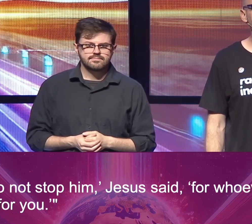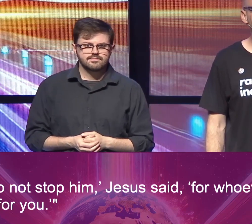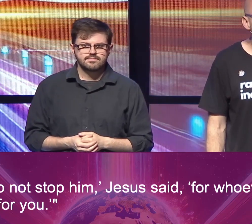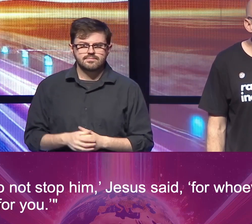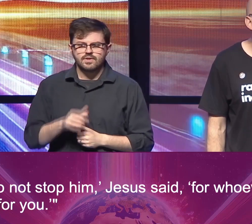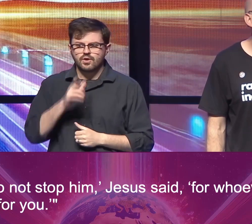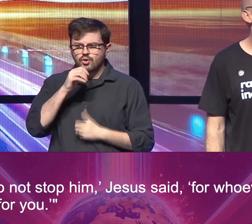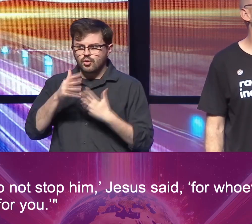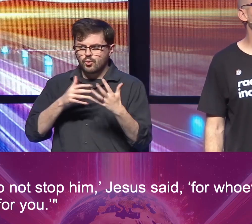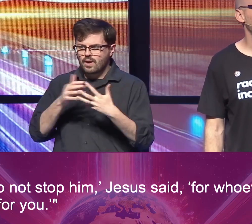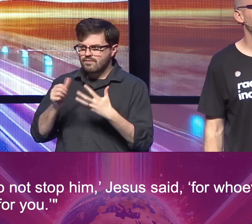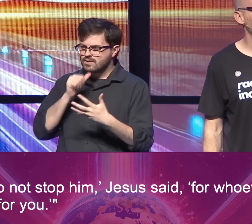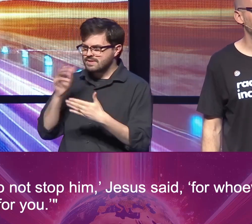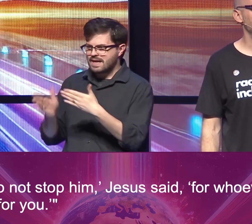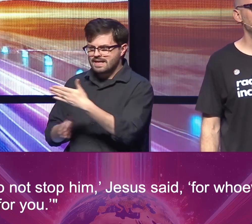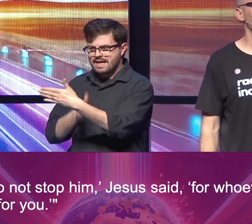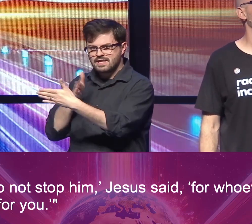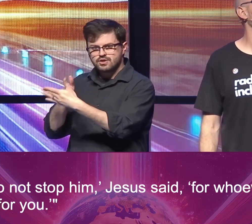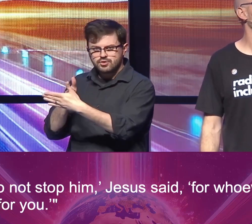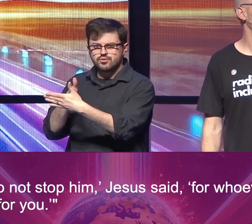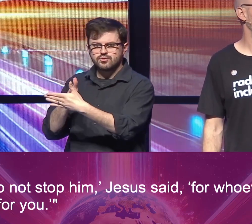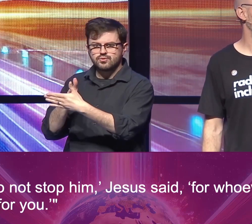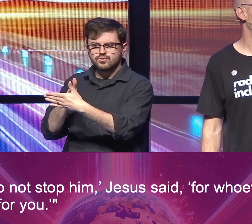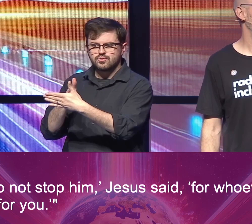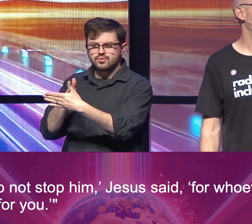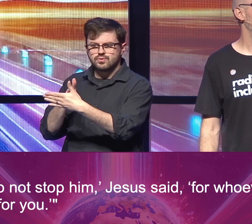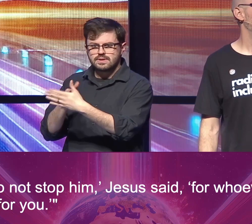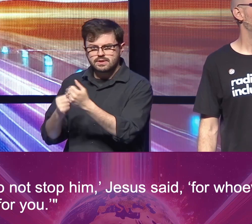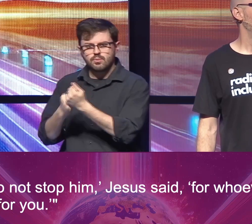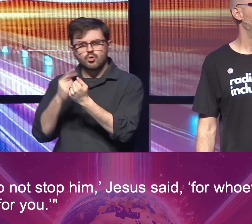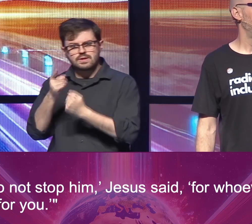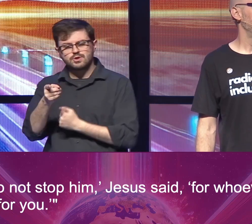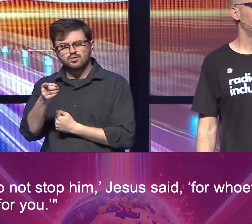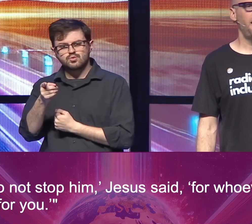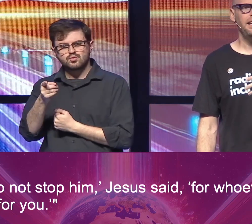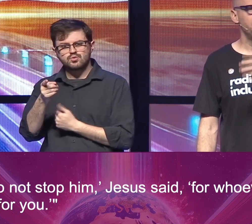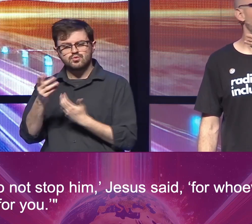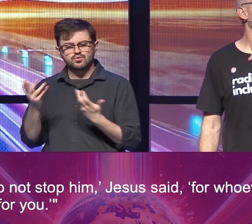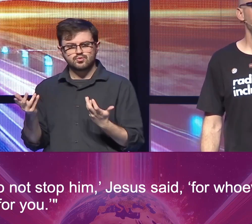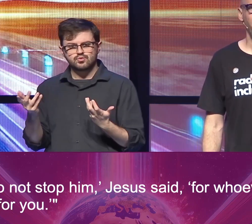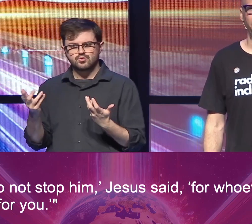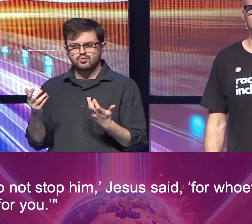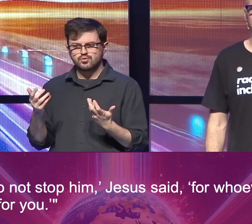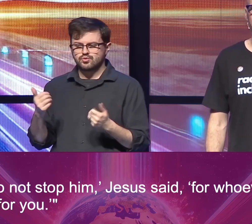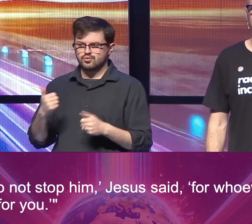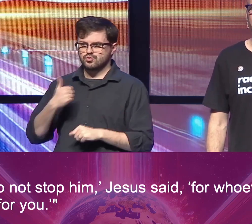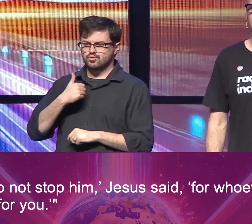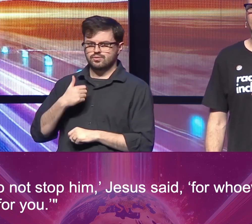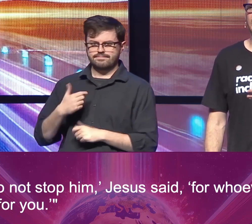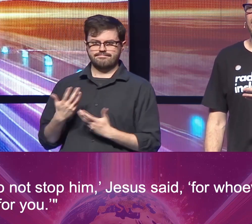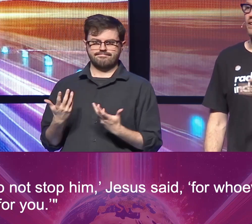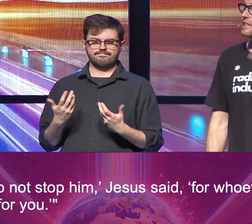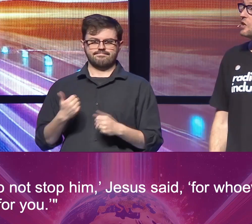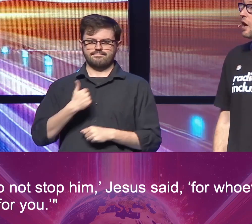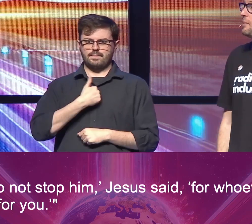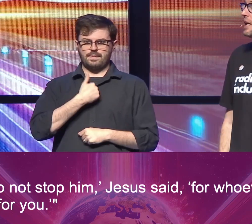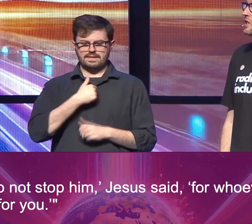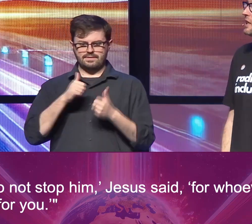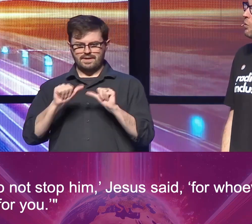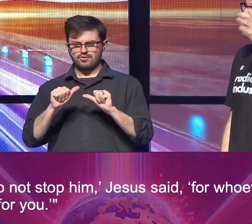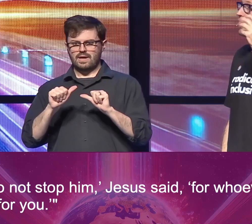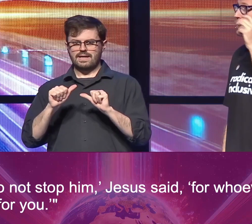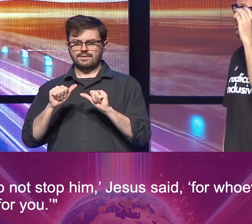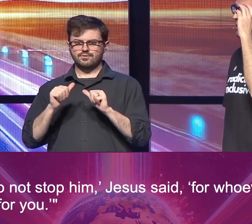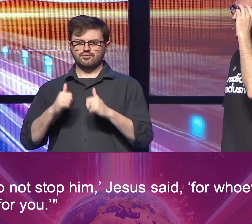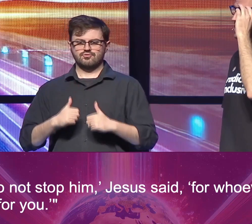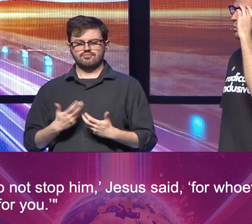Whoever is not against you is for you. And so I live that out. So that's accommodation.